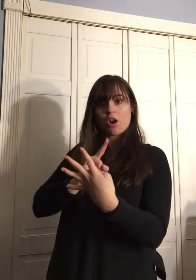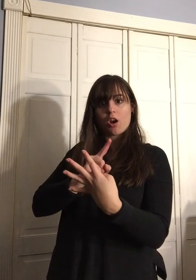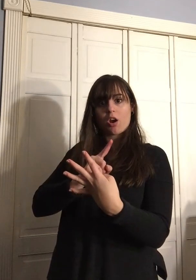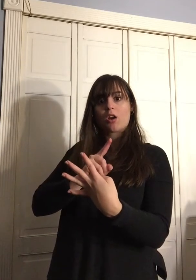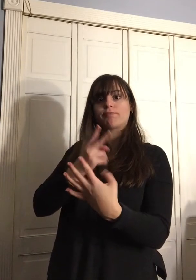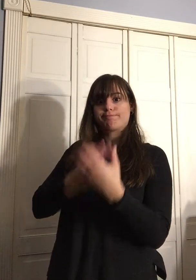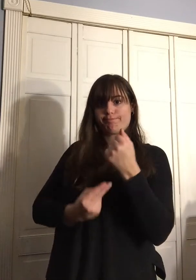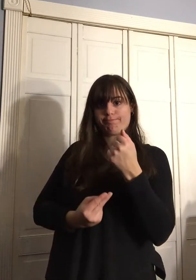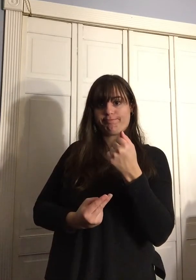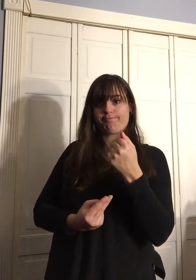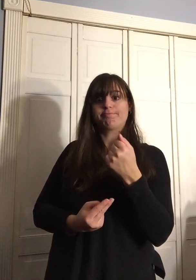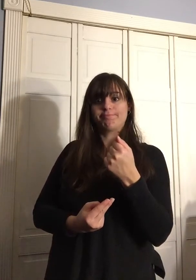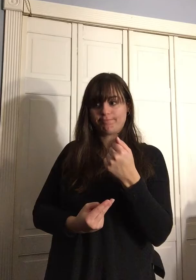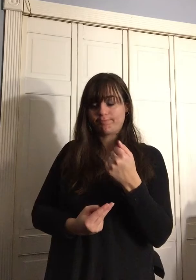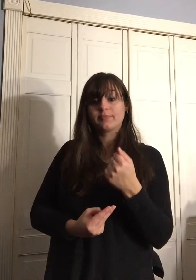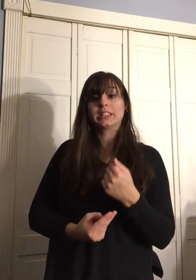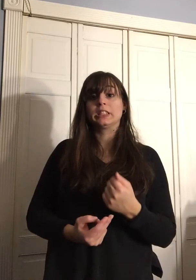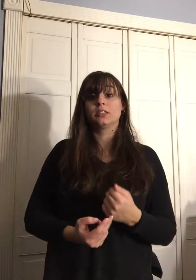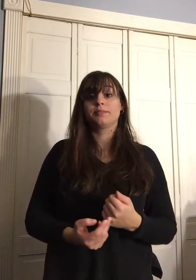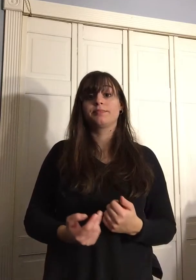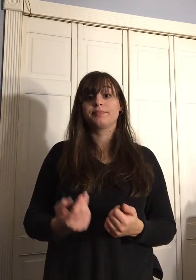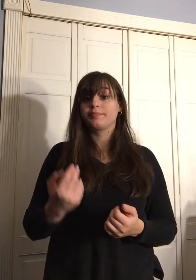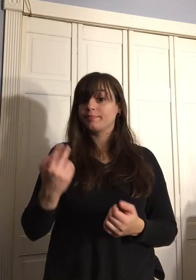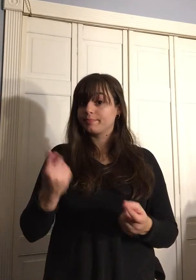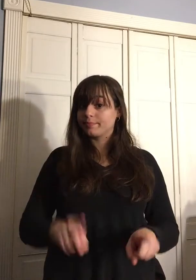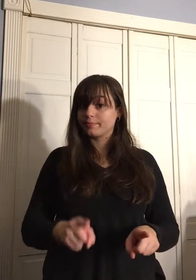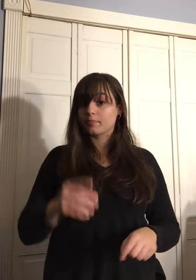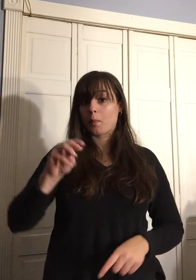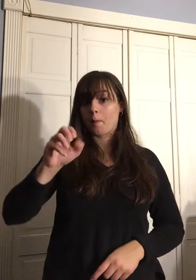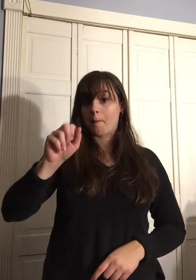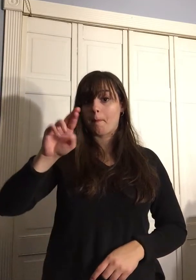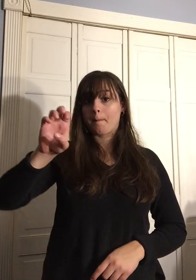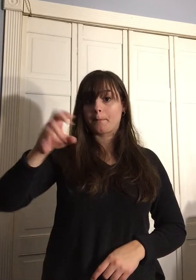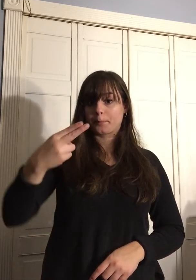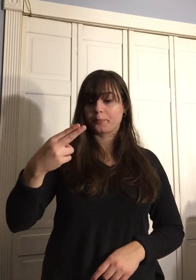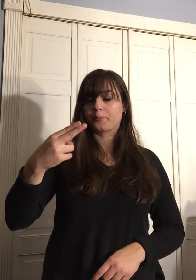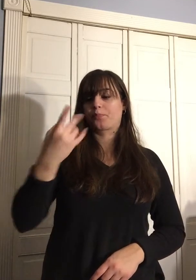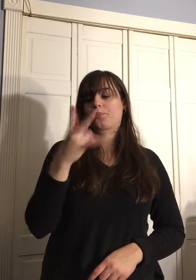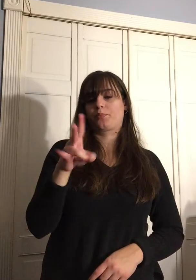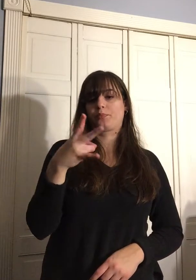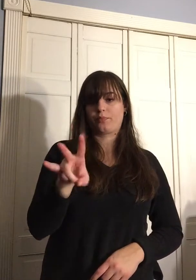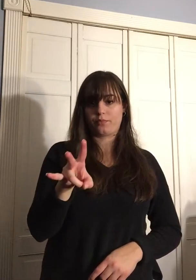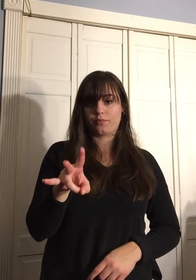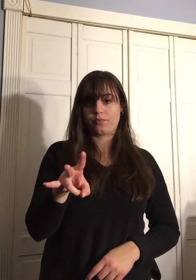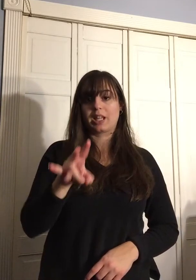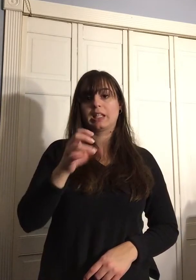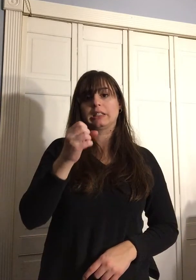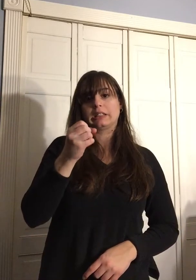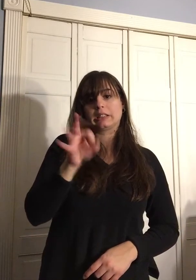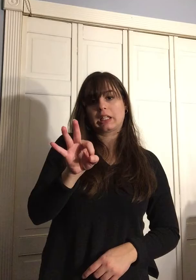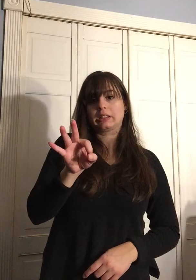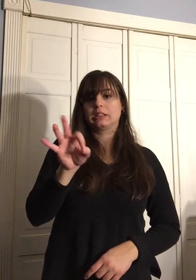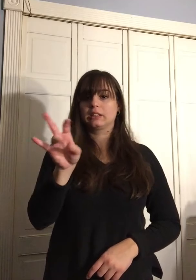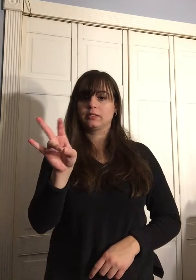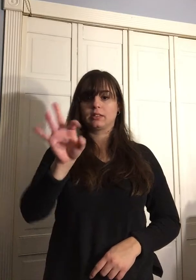journalist, the reason I became prisoner in North Korea for 140 days. It was